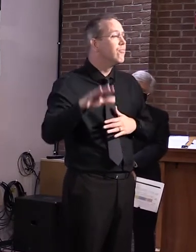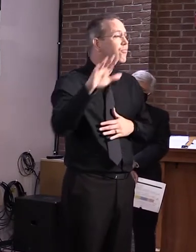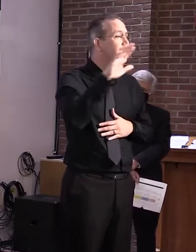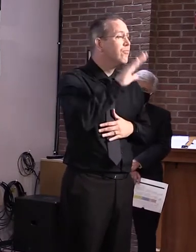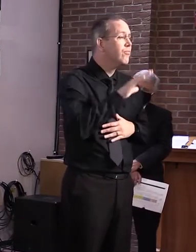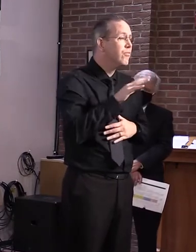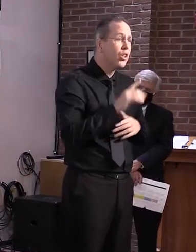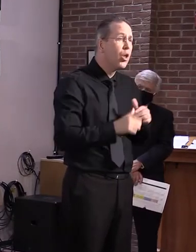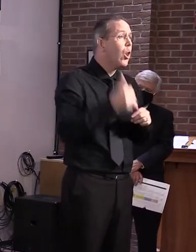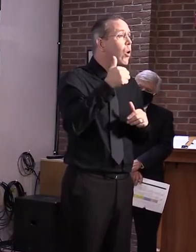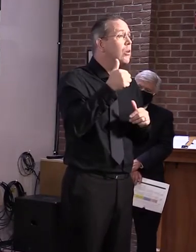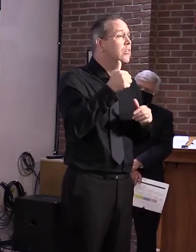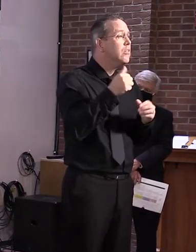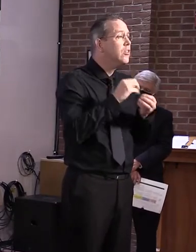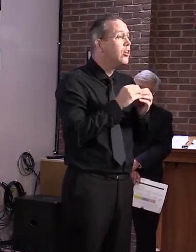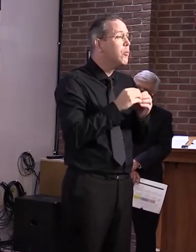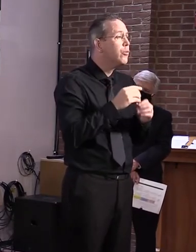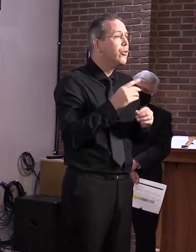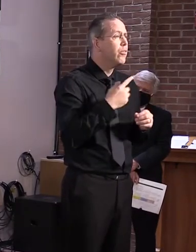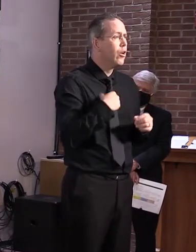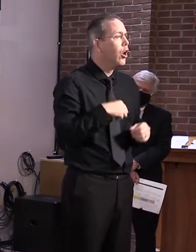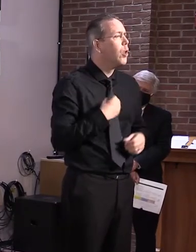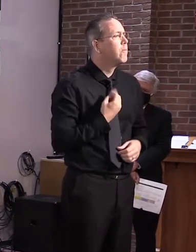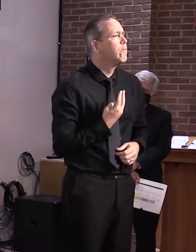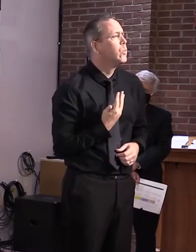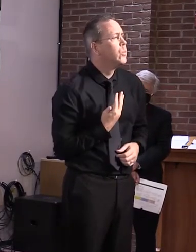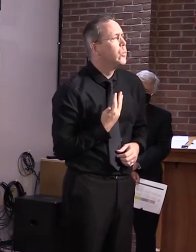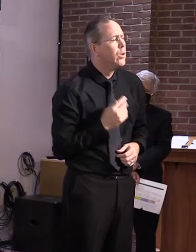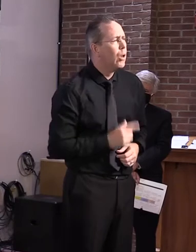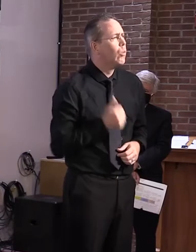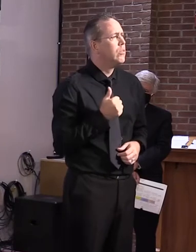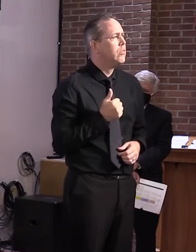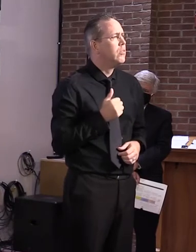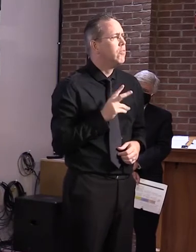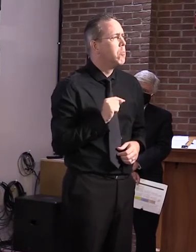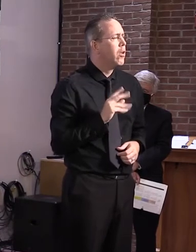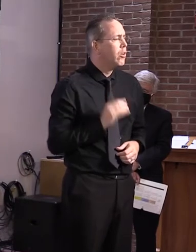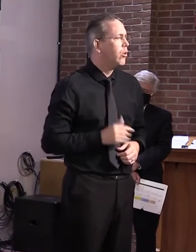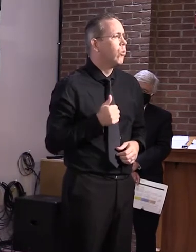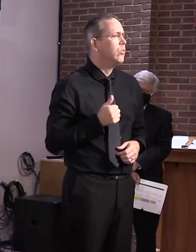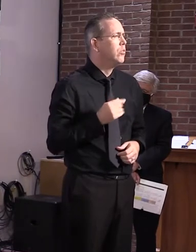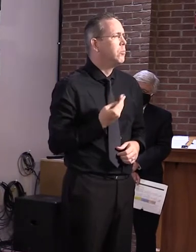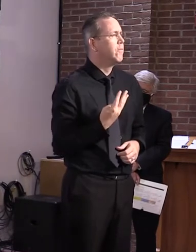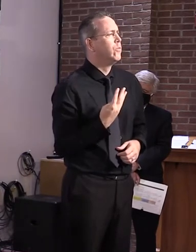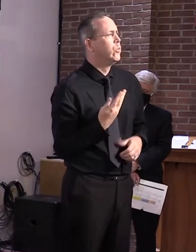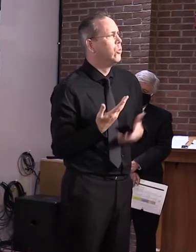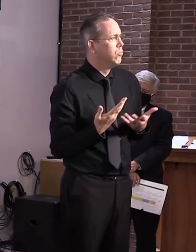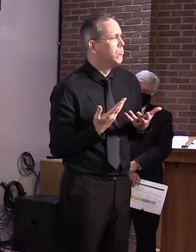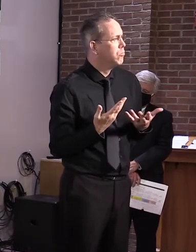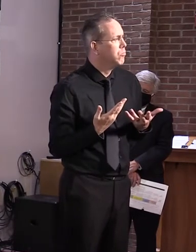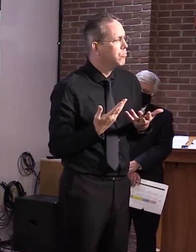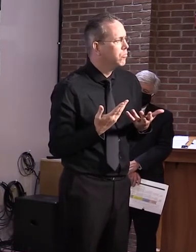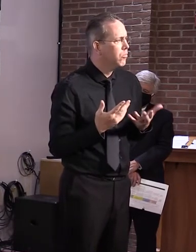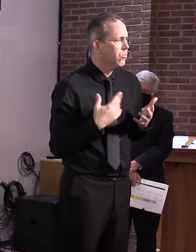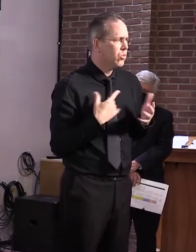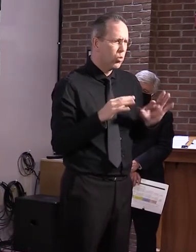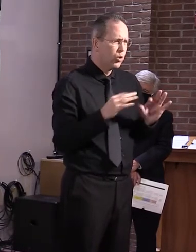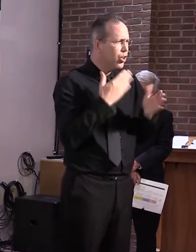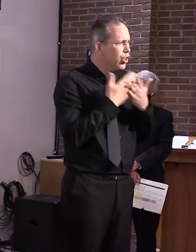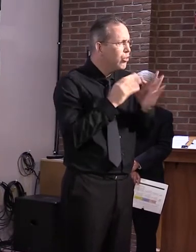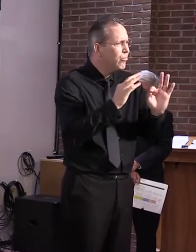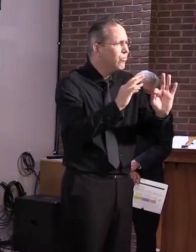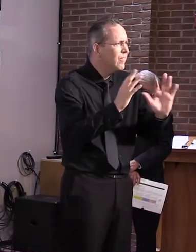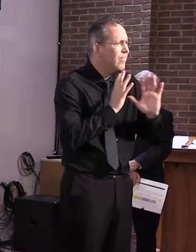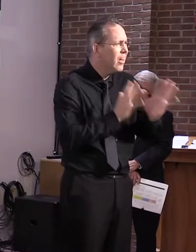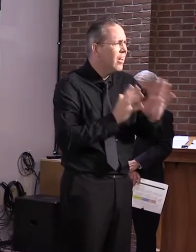cases in the United States, and our track record is good. So we'll continue down this path until we see